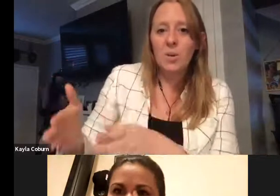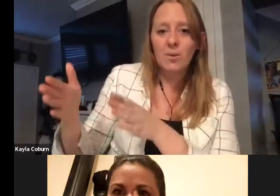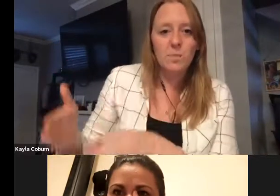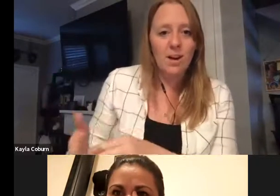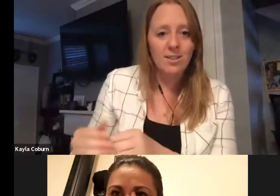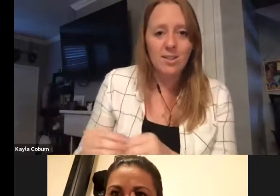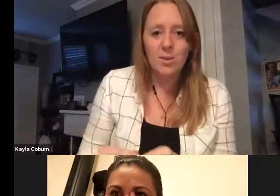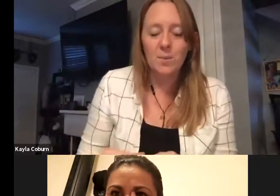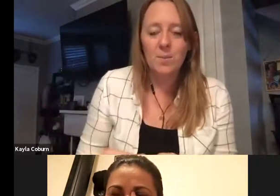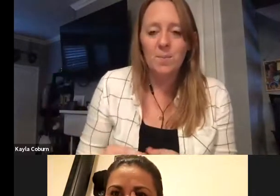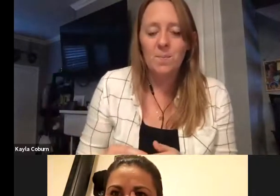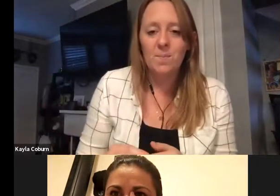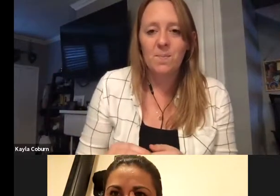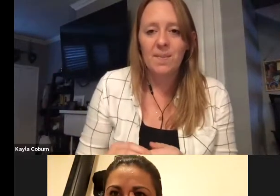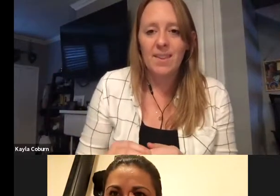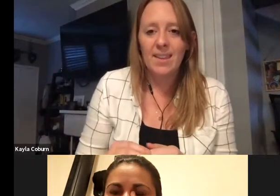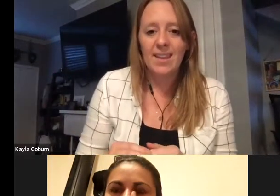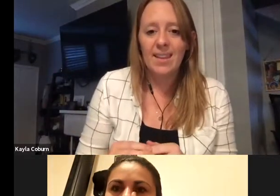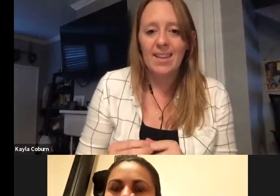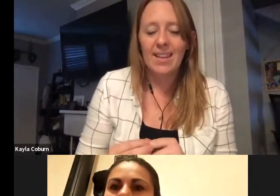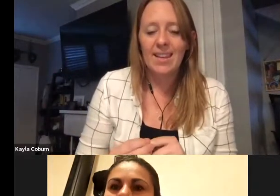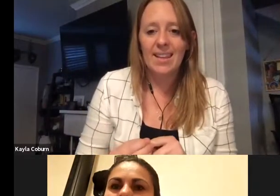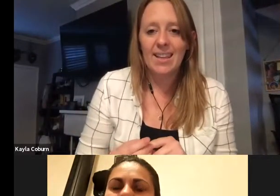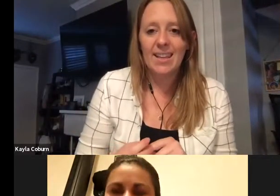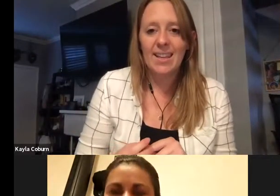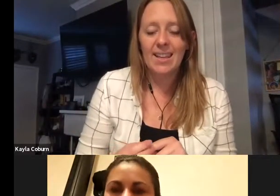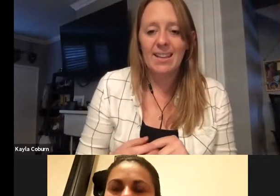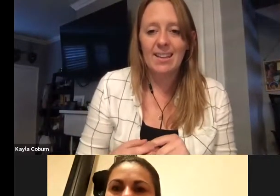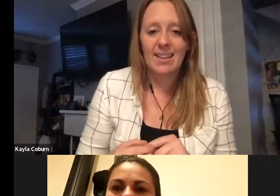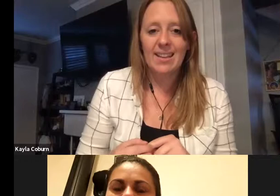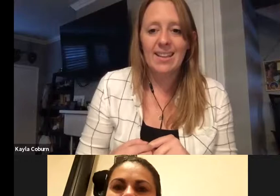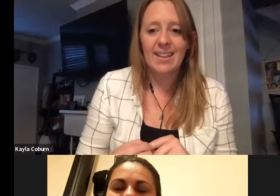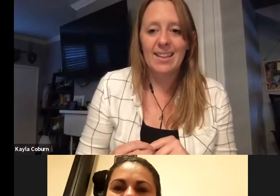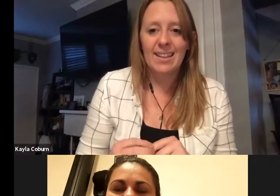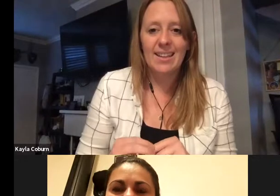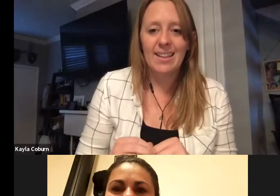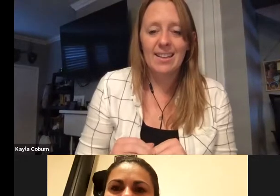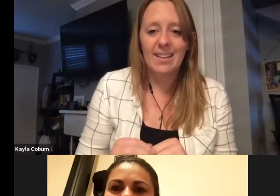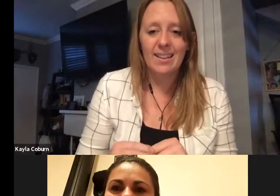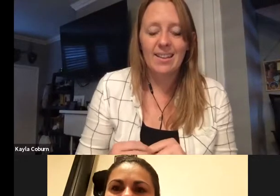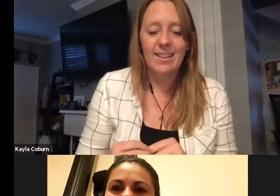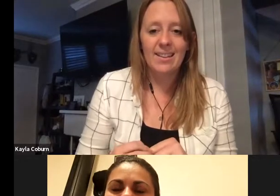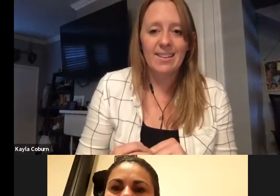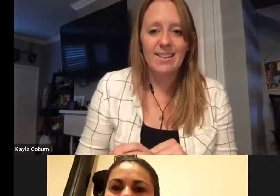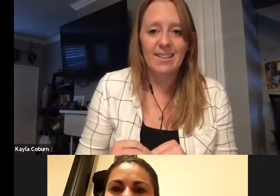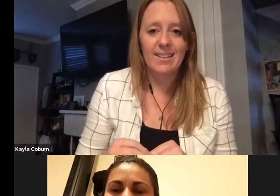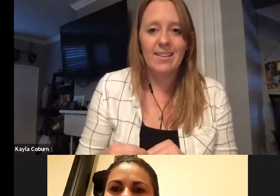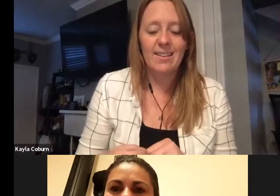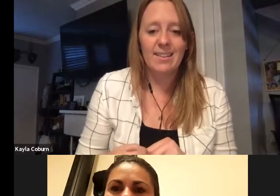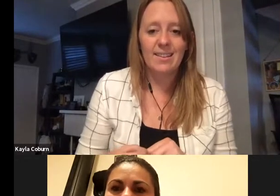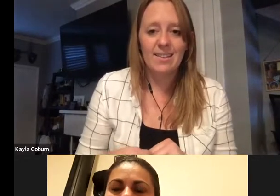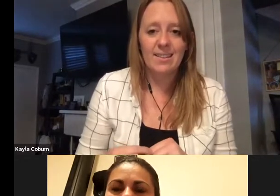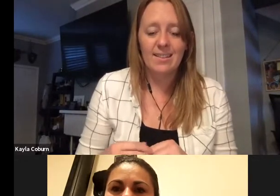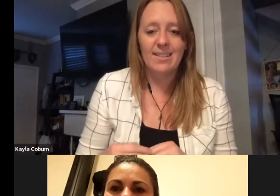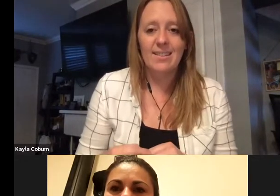a quick response to. Entonces, estas son las señas más básicas que ustedes pueden utilizar y